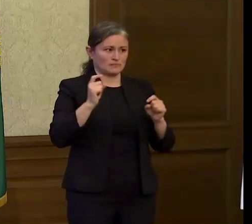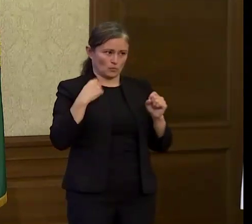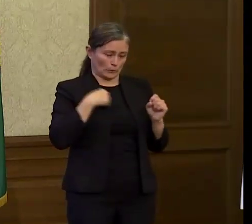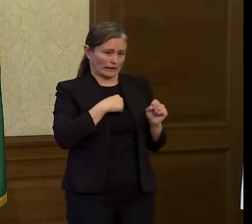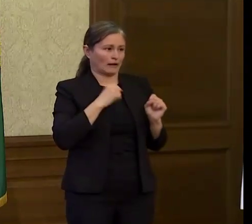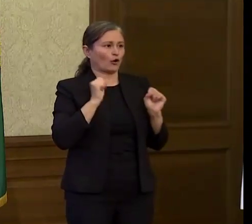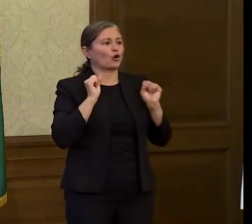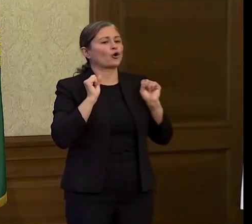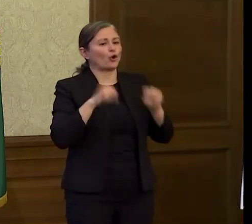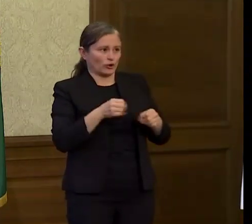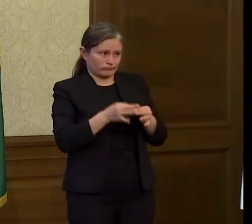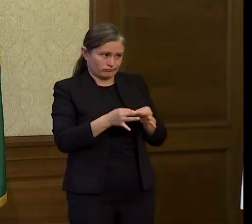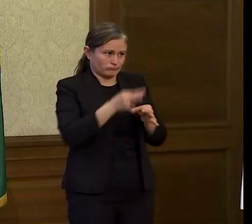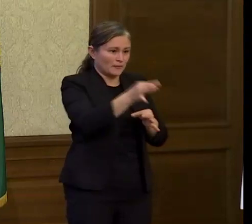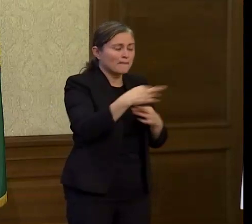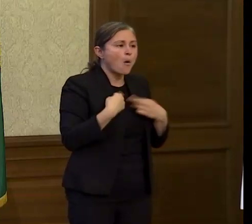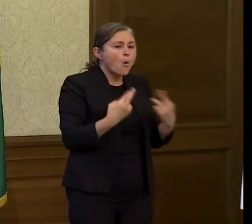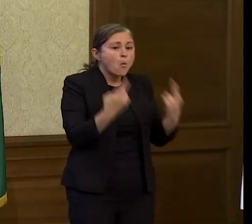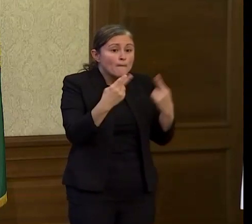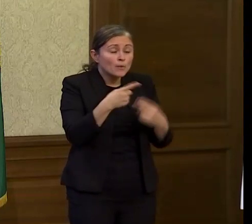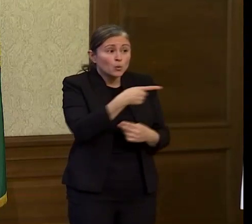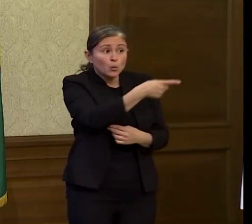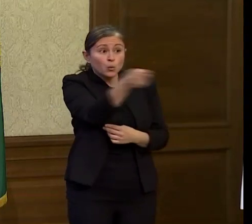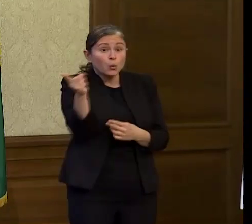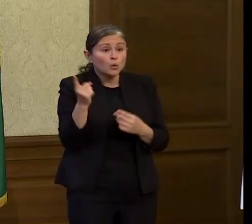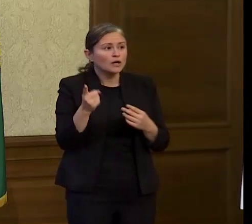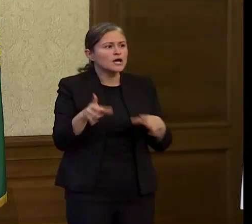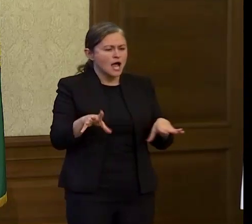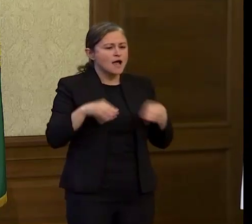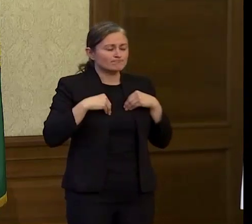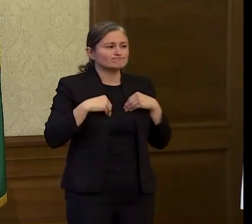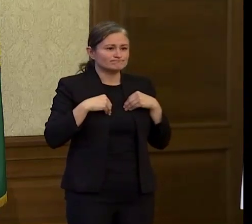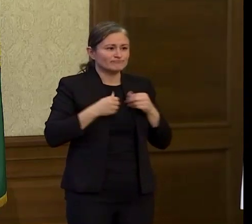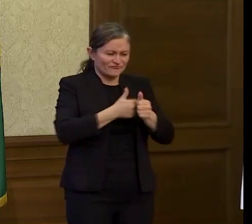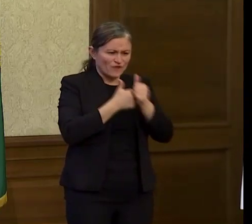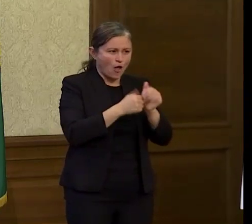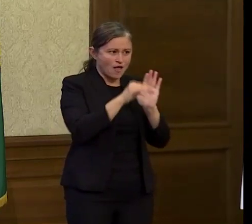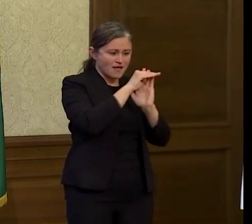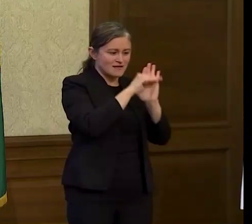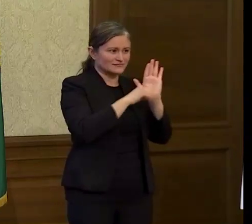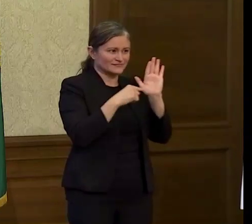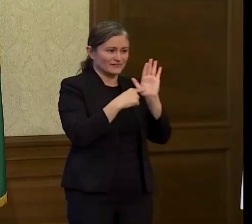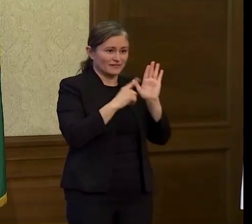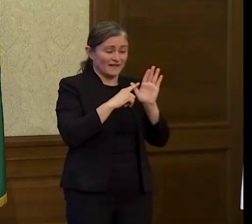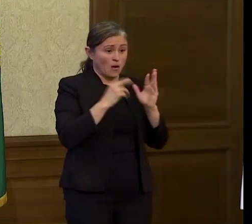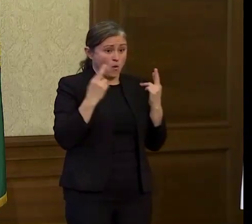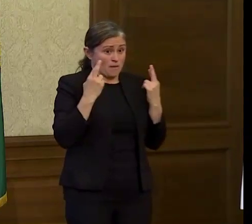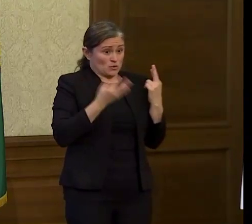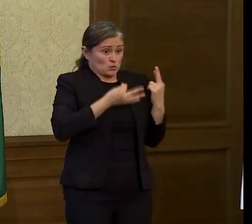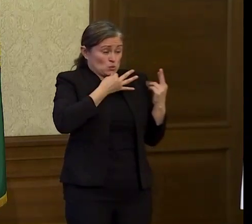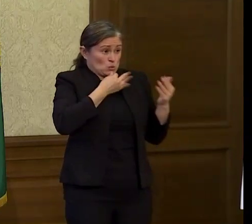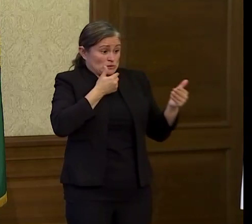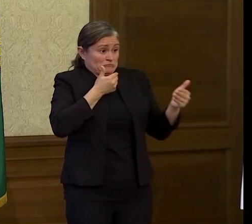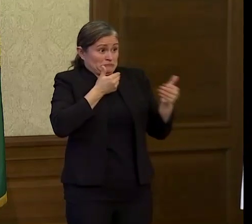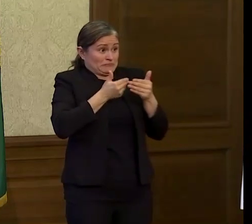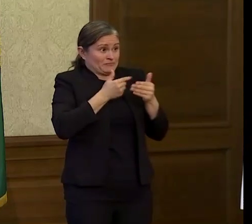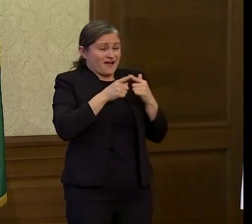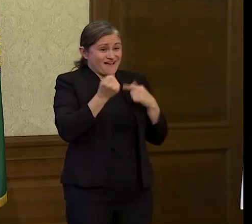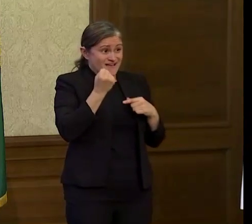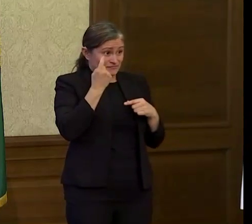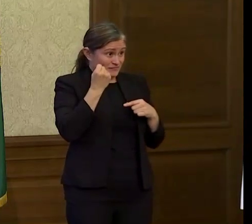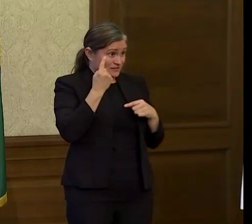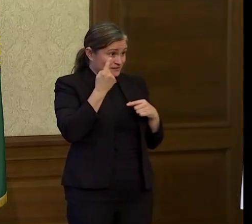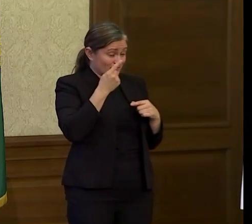hope that this would be the conclusion. But the virus has a say in this, And what it does is something we will be watching very,